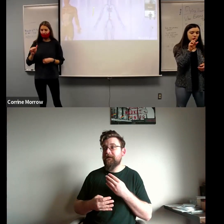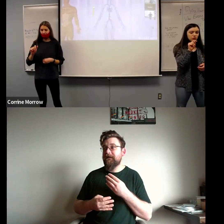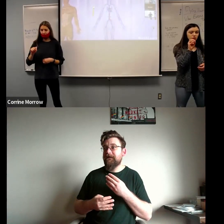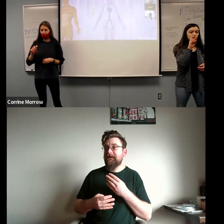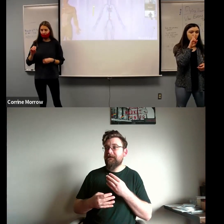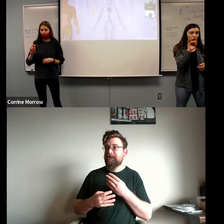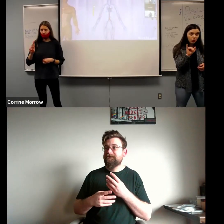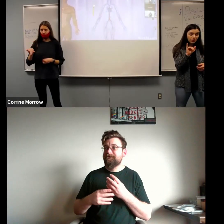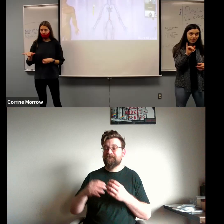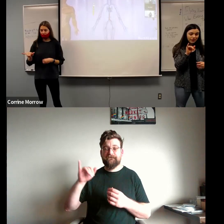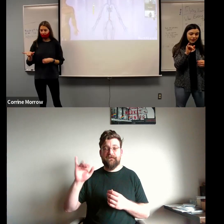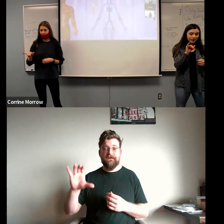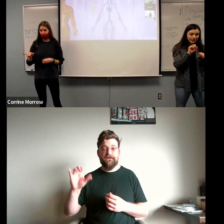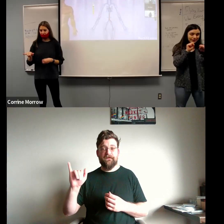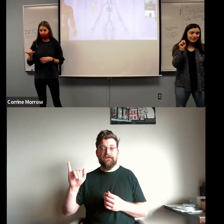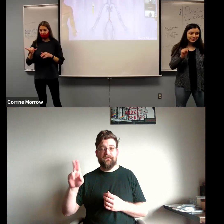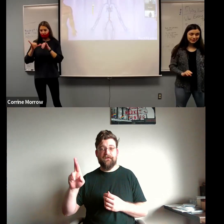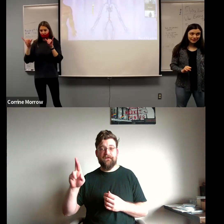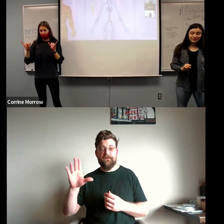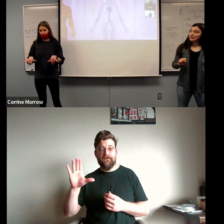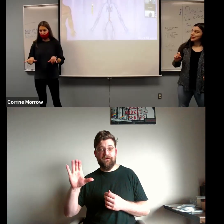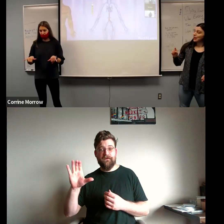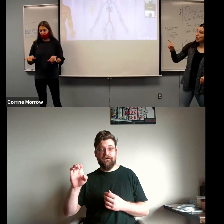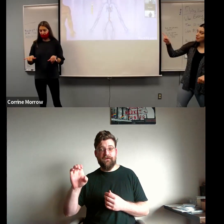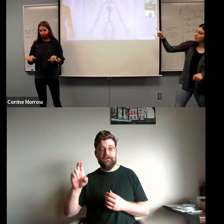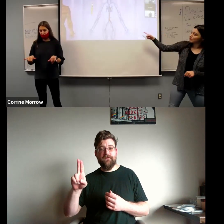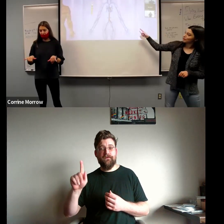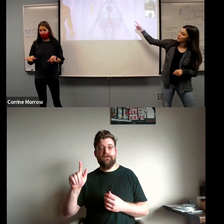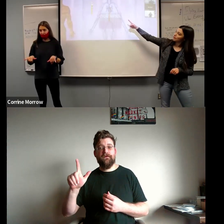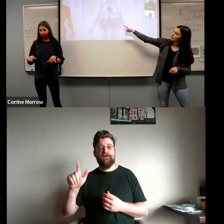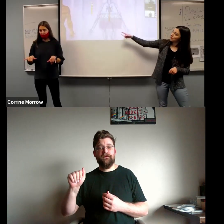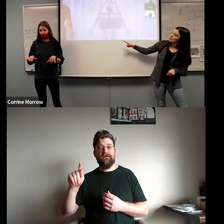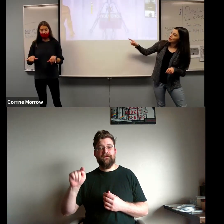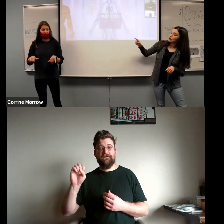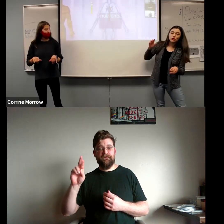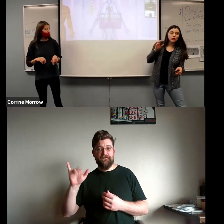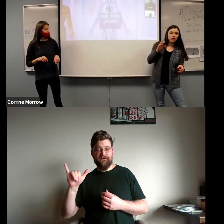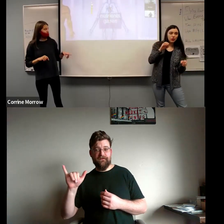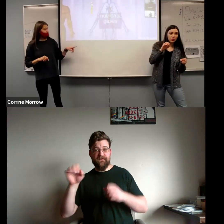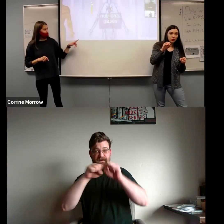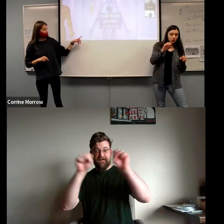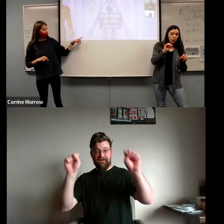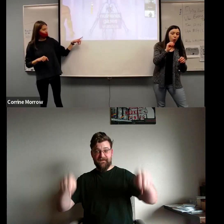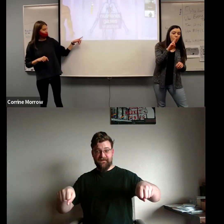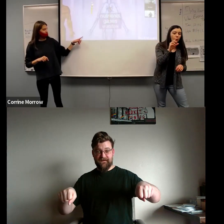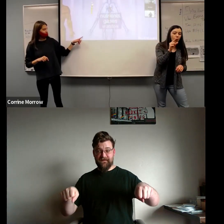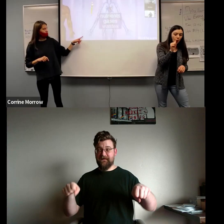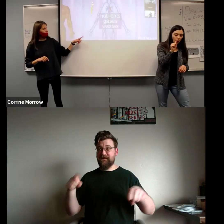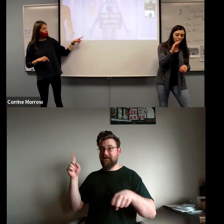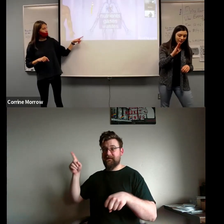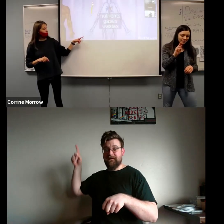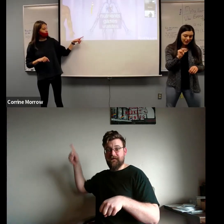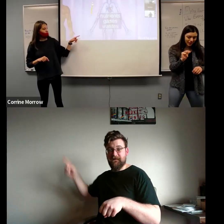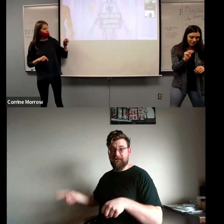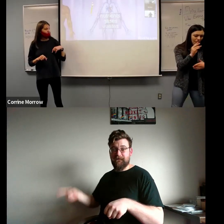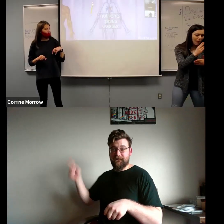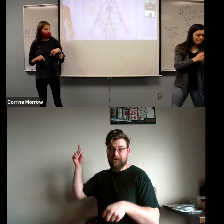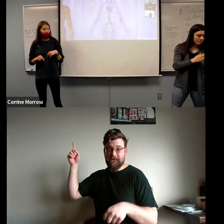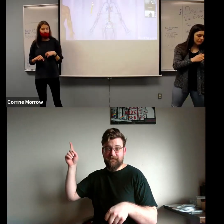The circulatory system is an organ system that moves nutrients, gases, and waste to and from